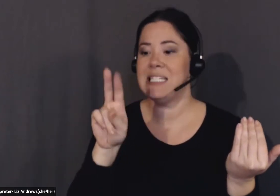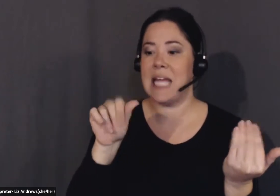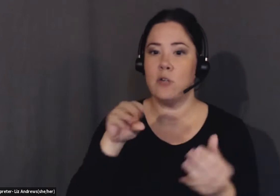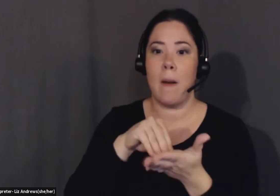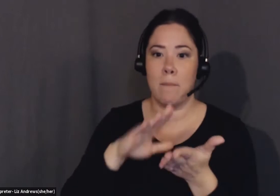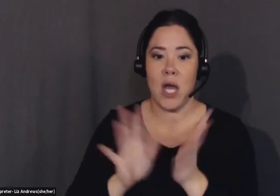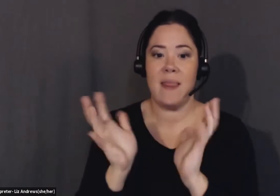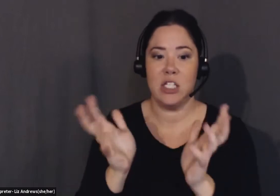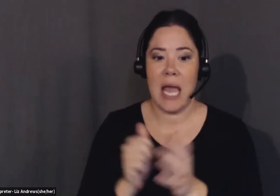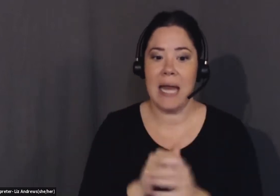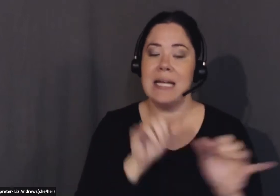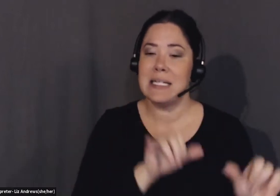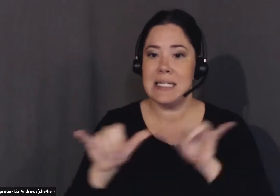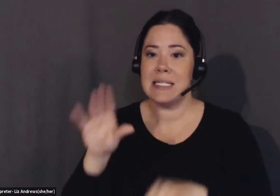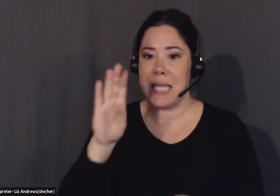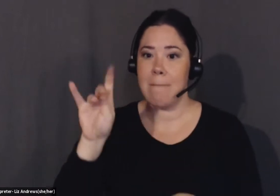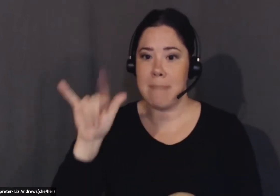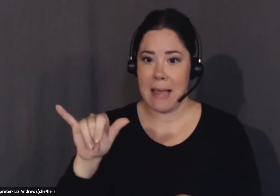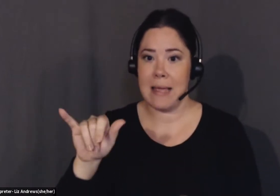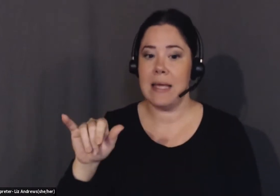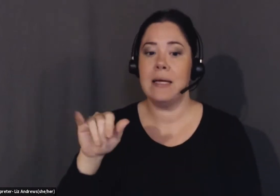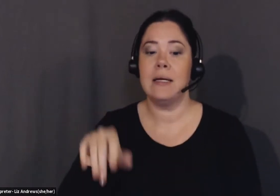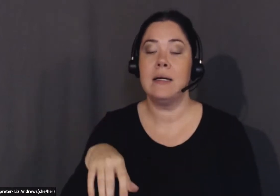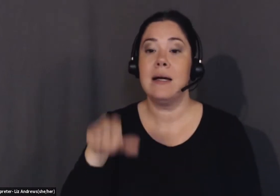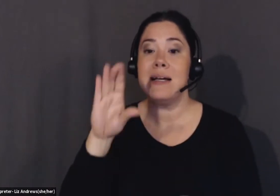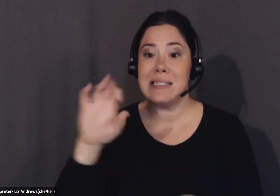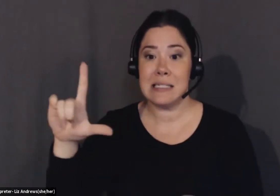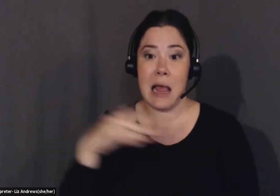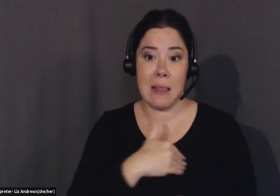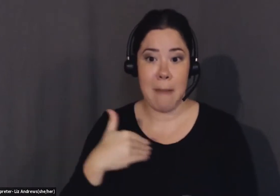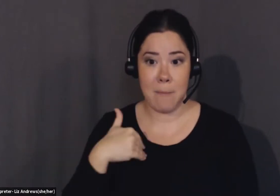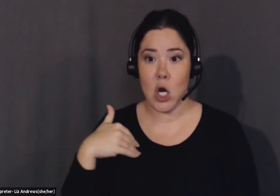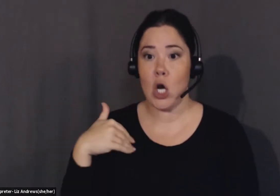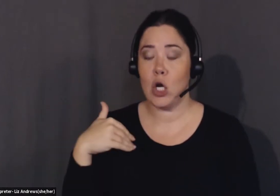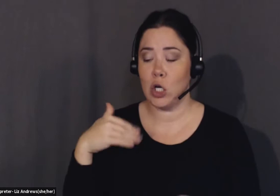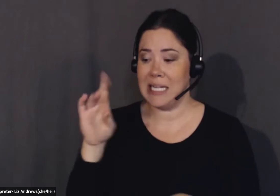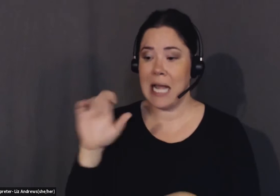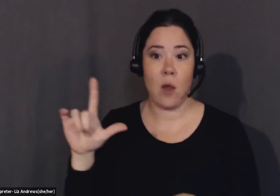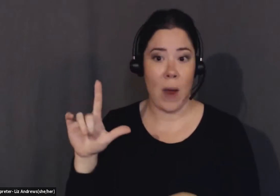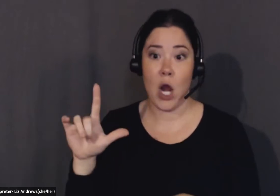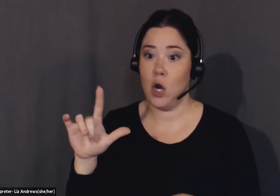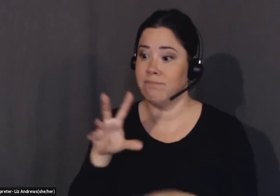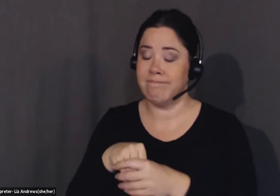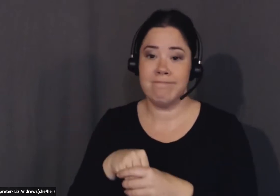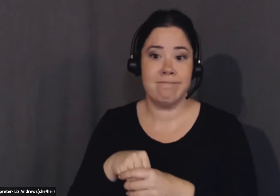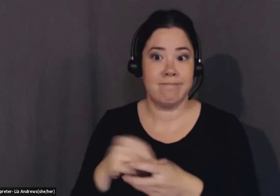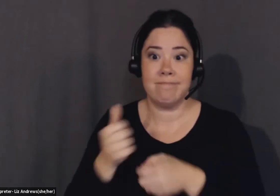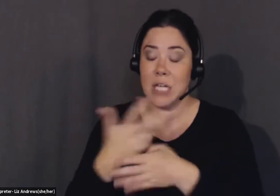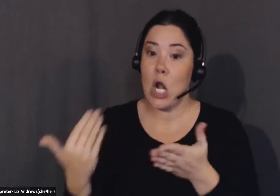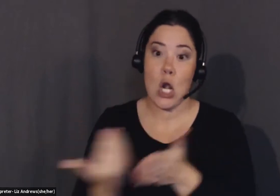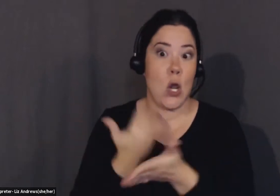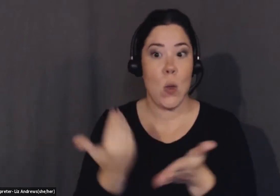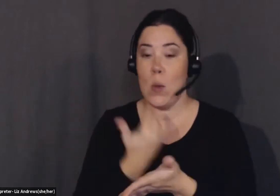Becky. Have been a Silk member in Delaware since last couple of months. Opened a new world of advocacy for me.